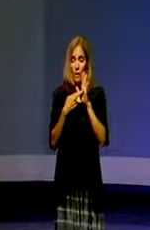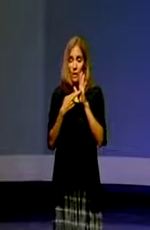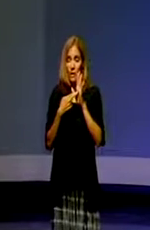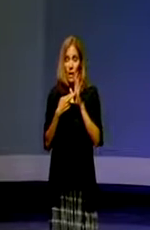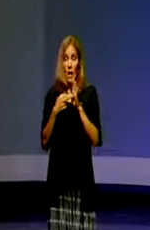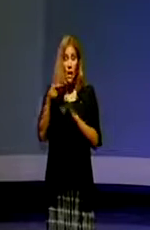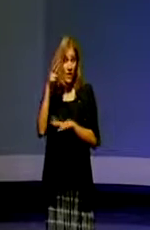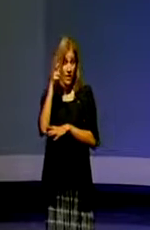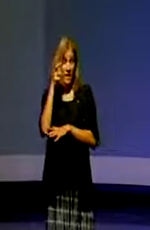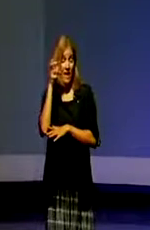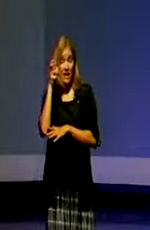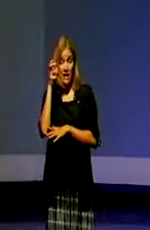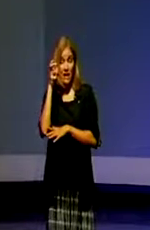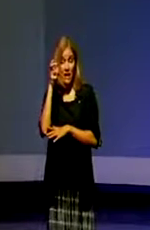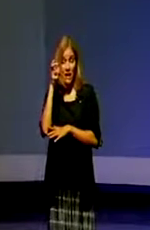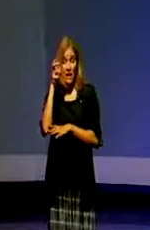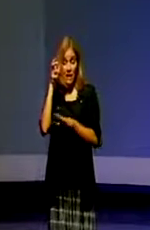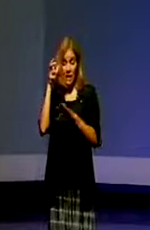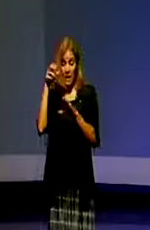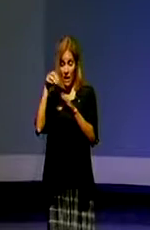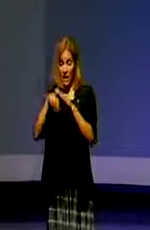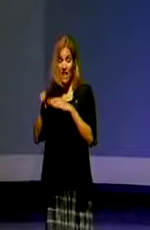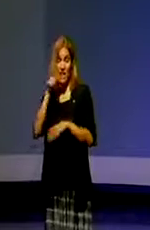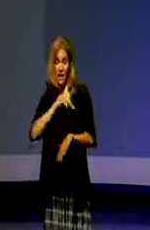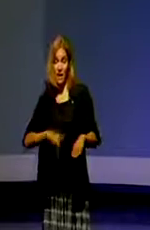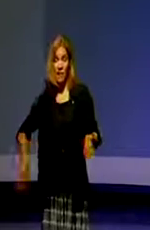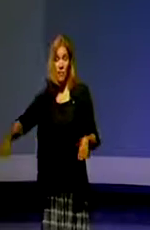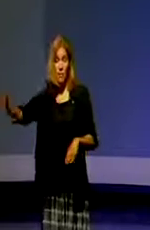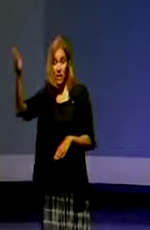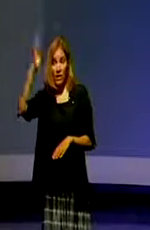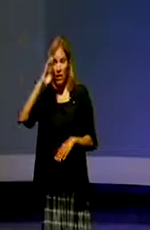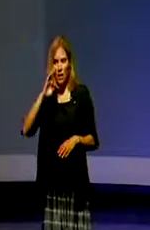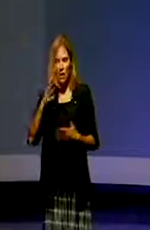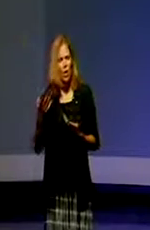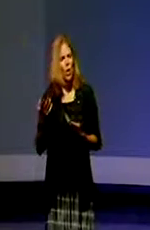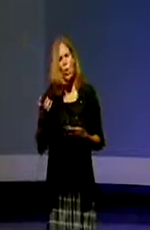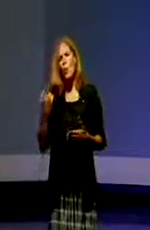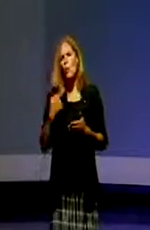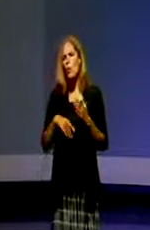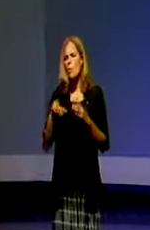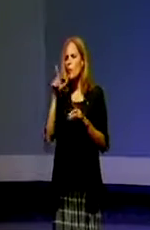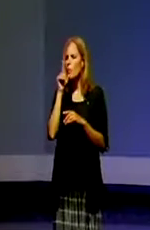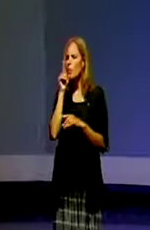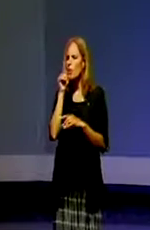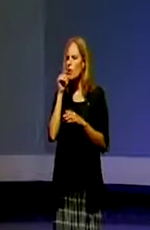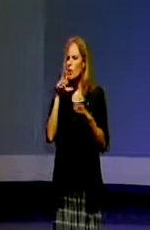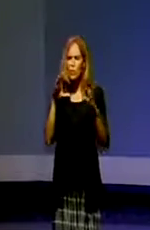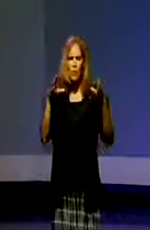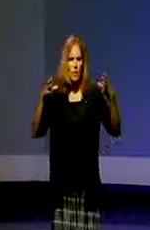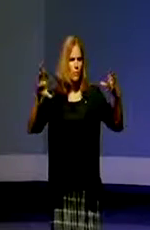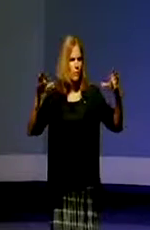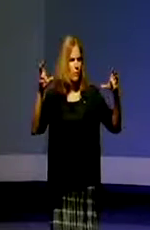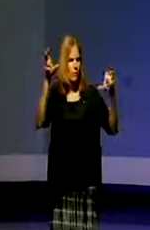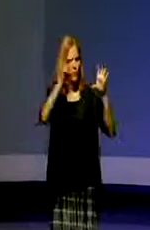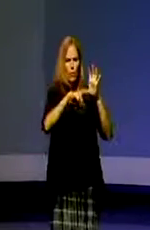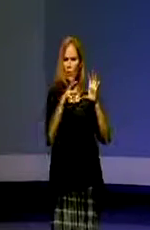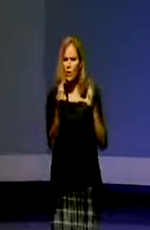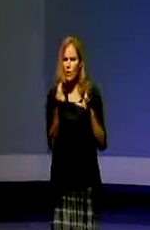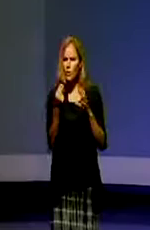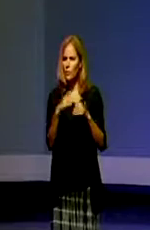of Satan roosting in the kingdom of God. And what would a bird do in a big mustard